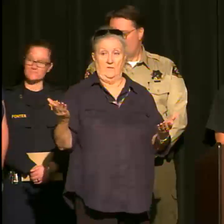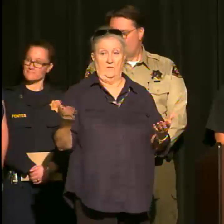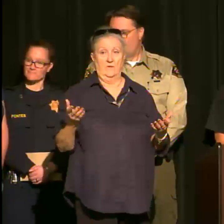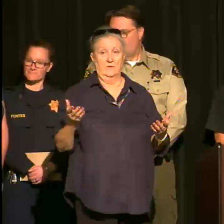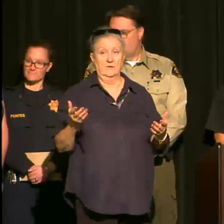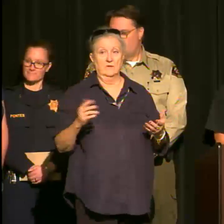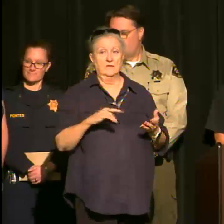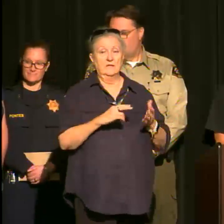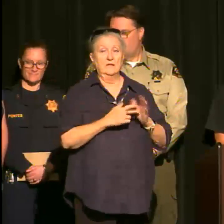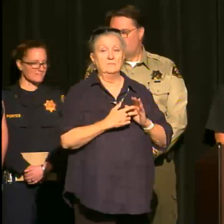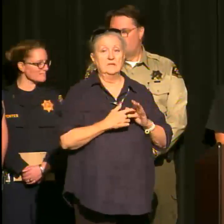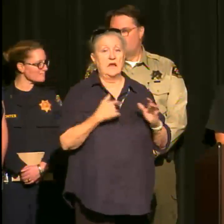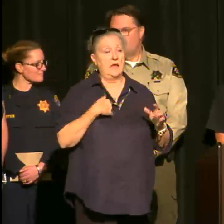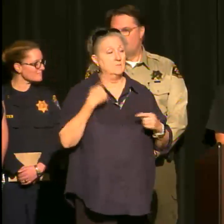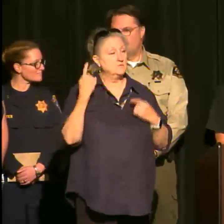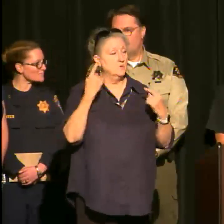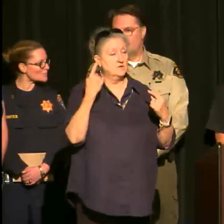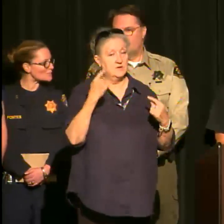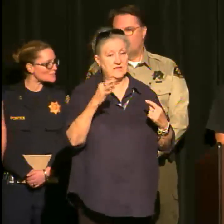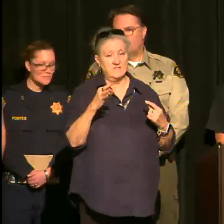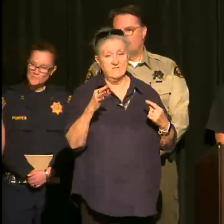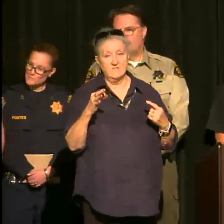I mean, I'm wondering if